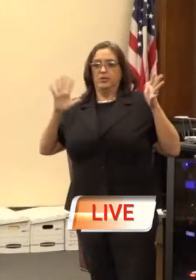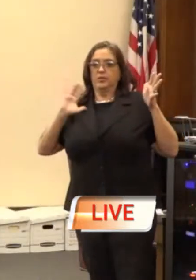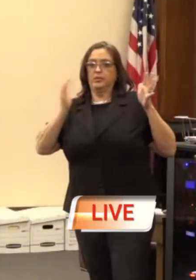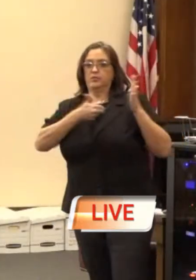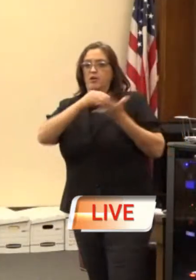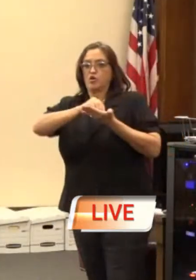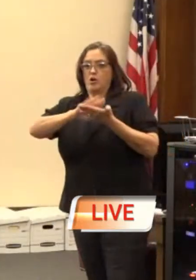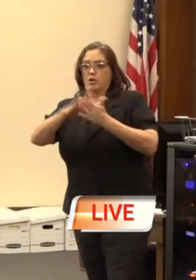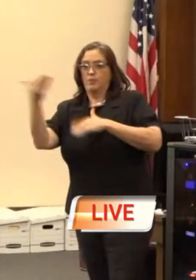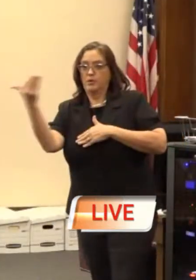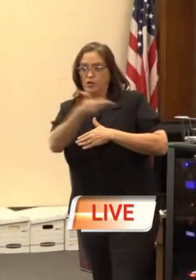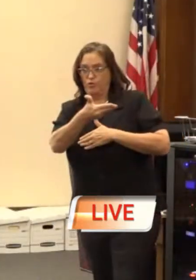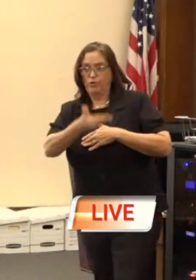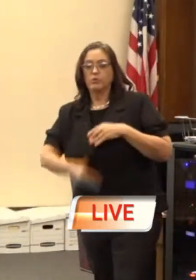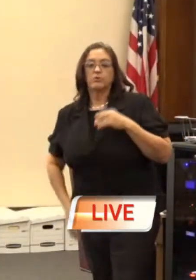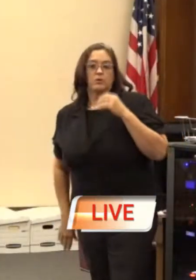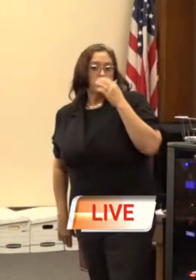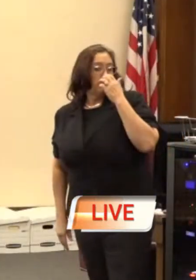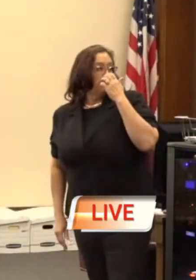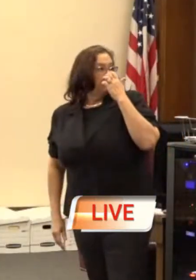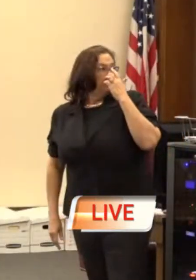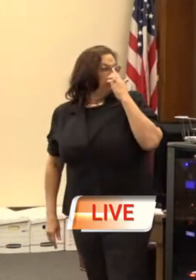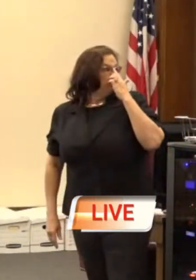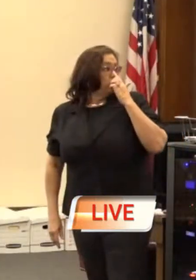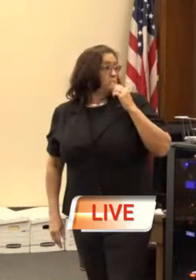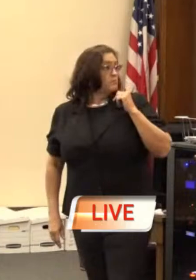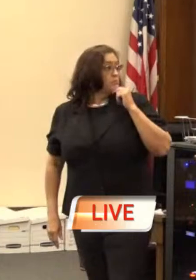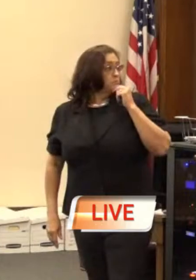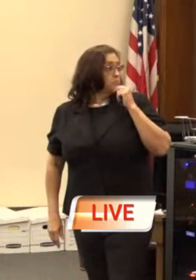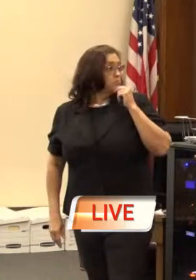Just, 7.